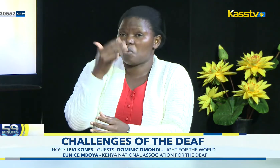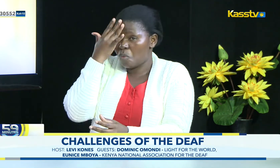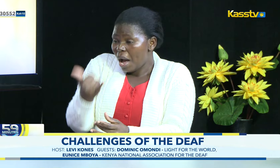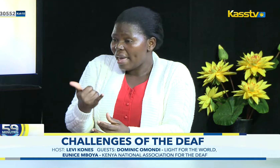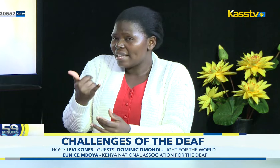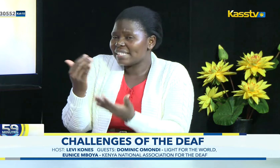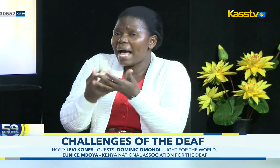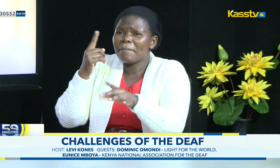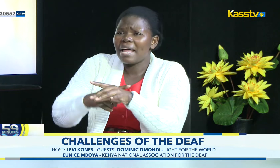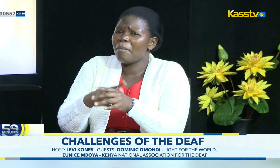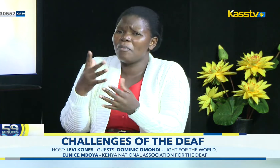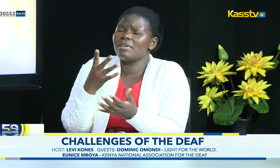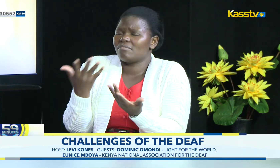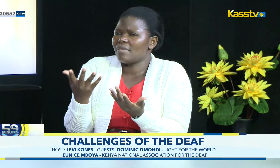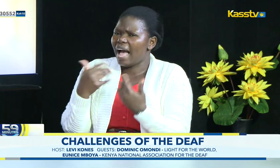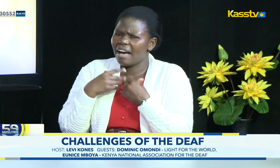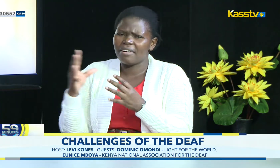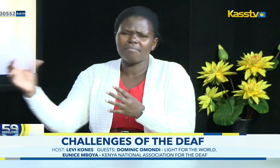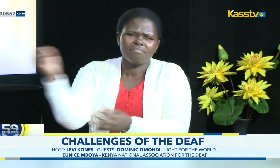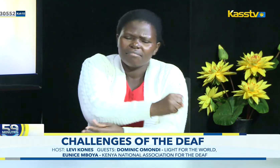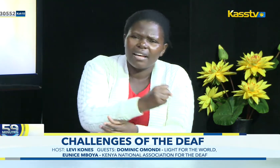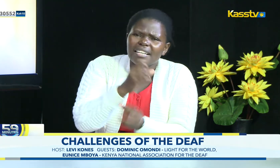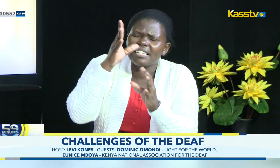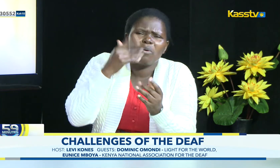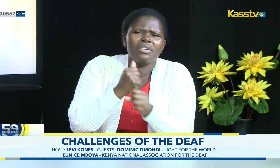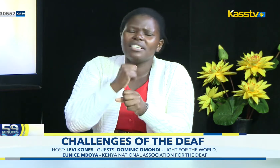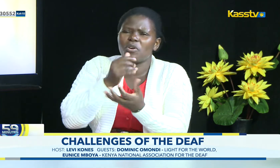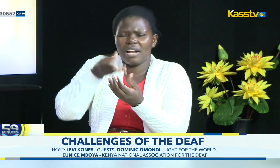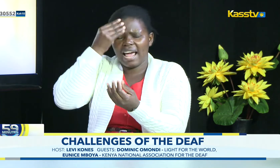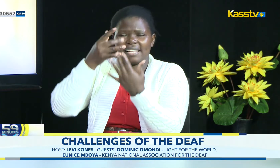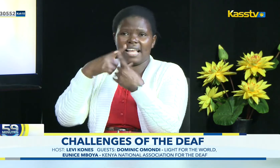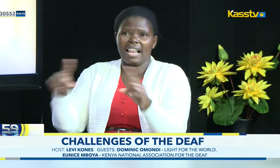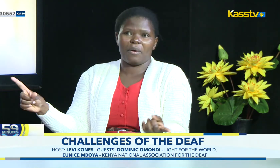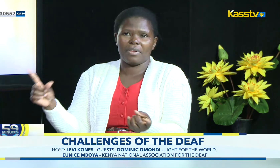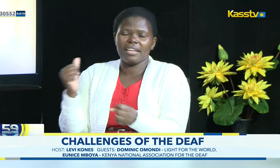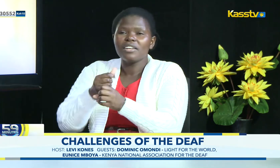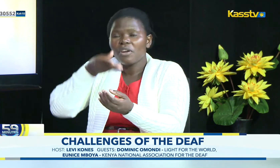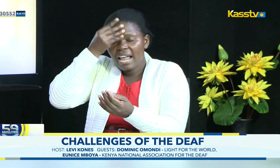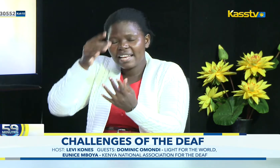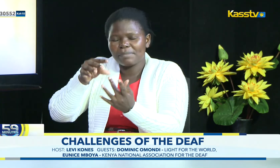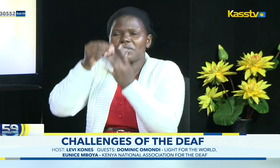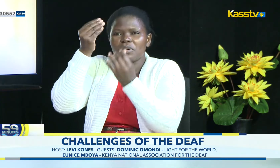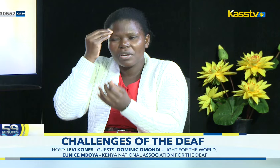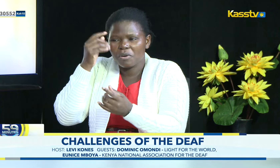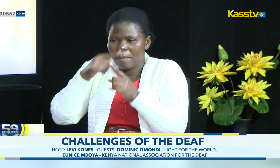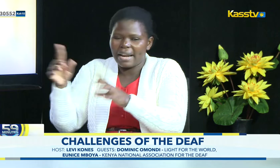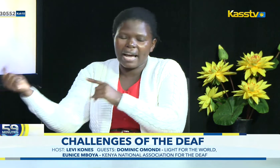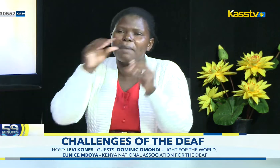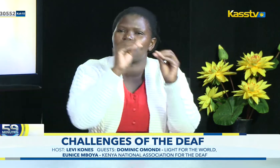of curriculum within most of education institutions, that will be great. Because At the moment, we have teachers who don't know sign language. They have done